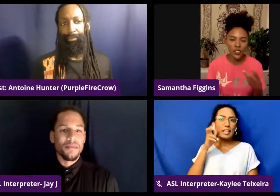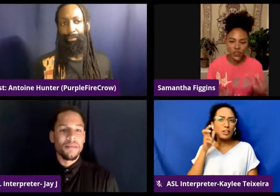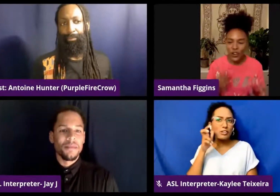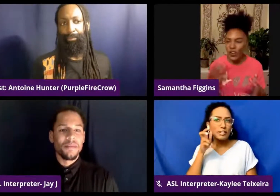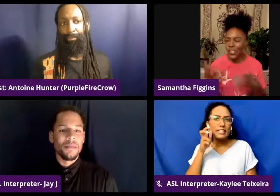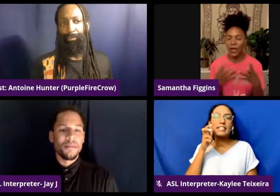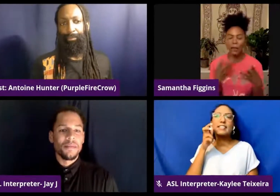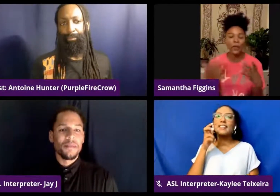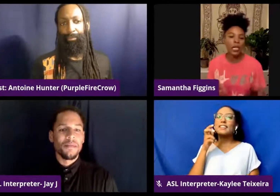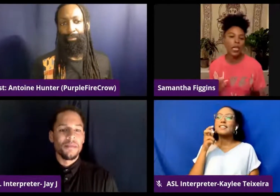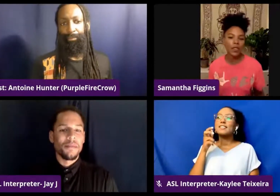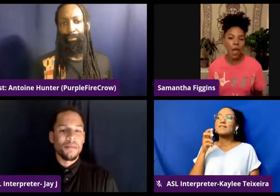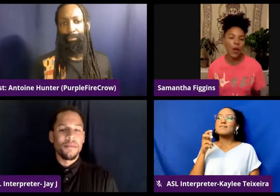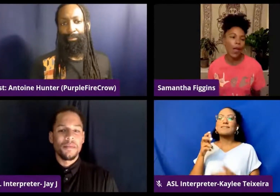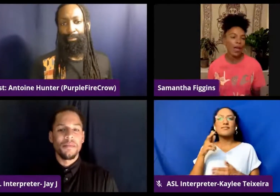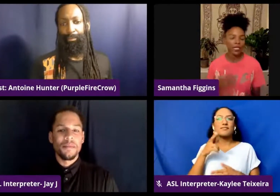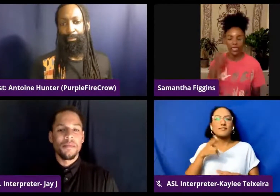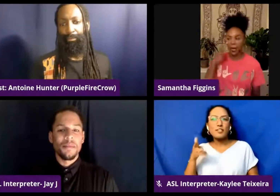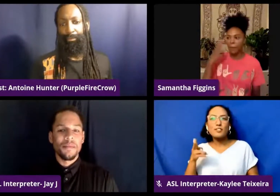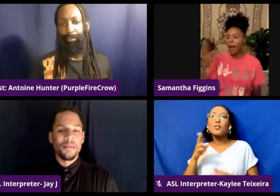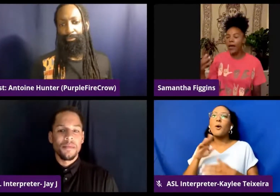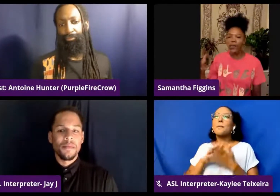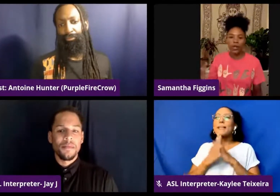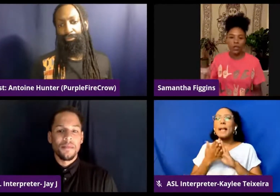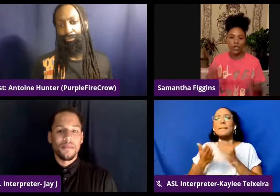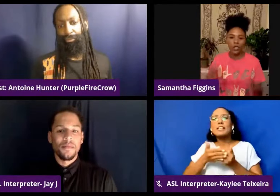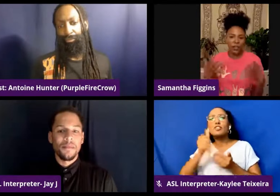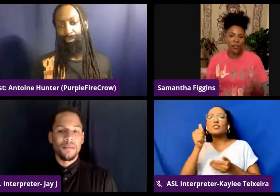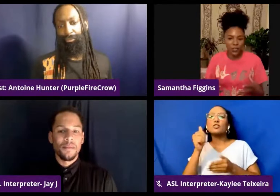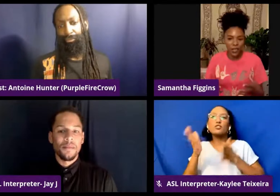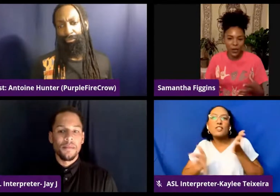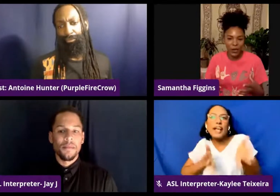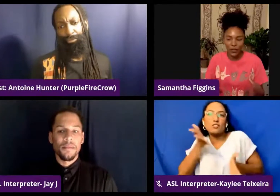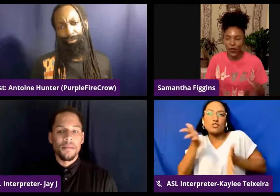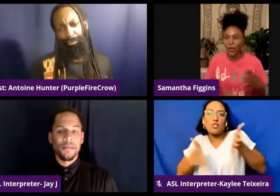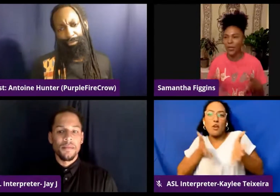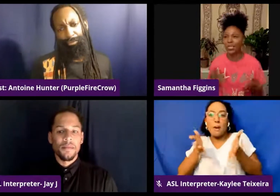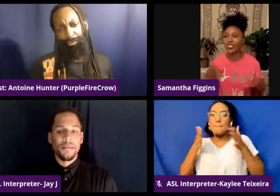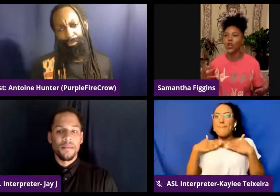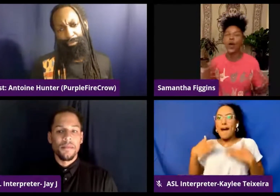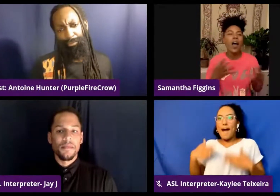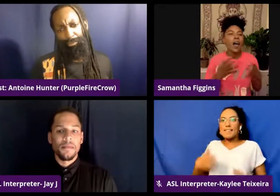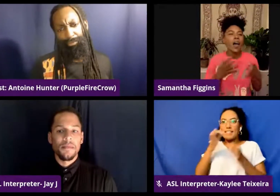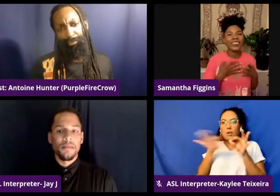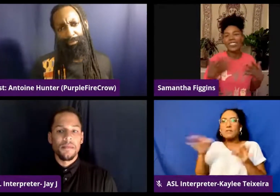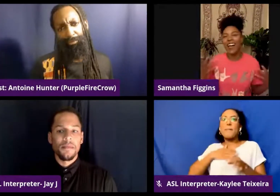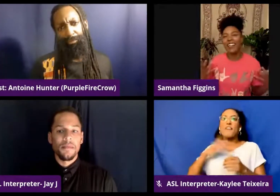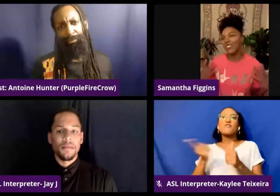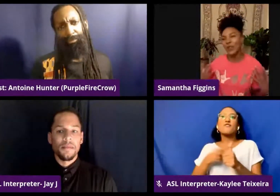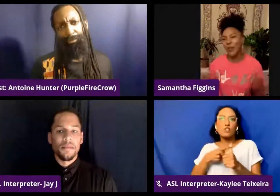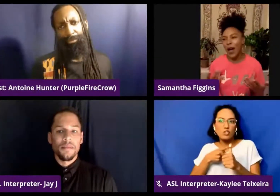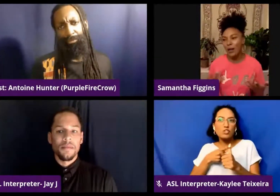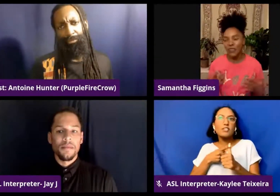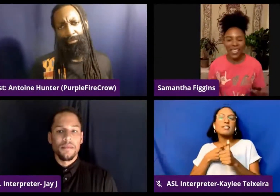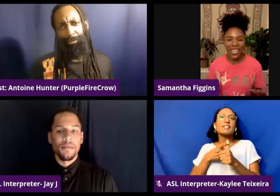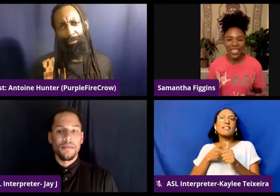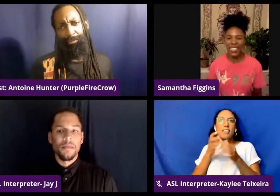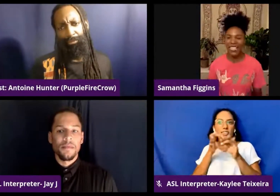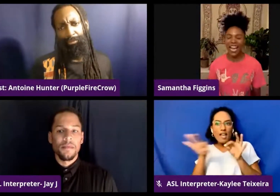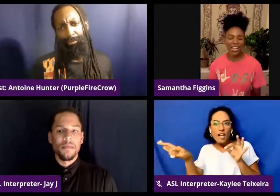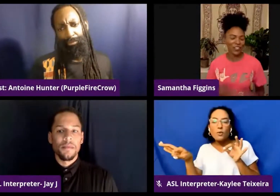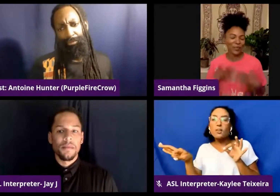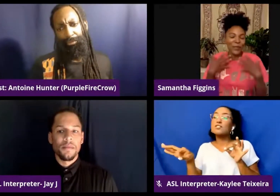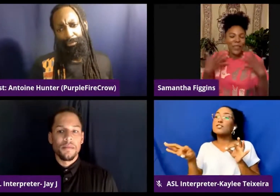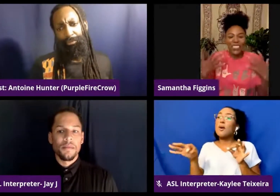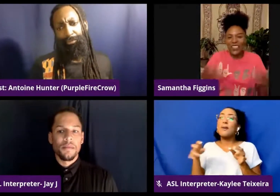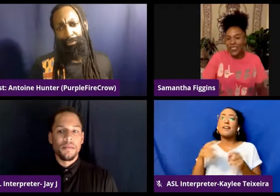to gesture and communicate in that way. I see like body language as my first language, you know what I mean? And so that just tied so well with dance,